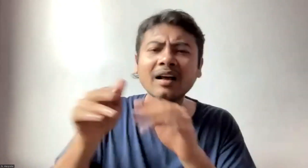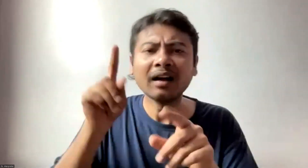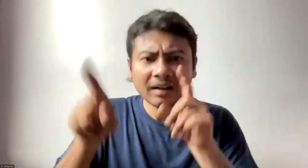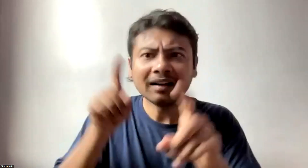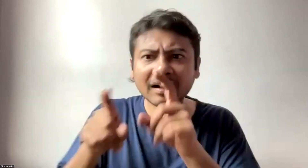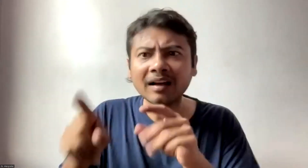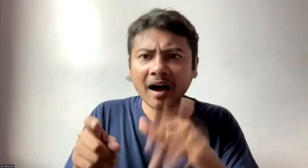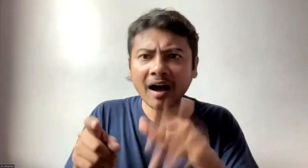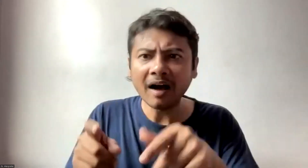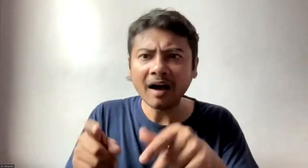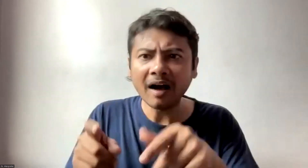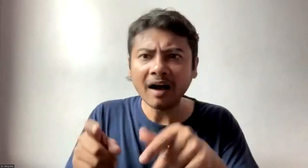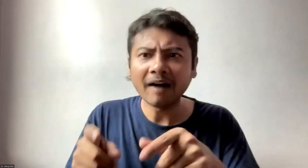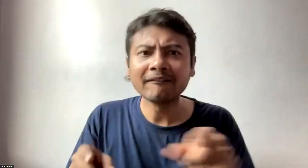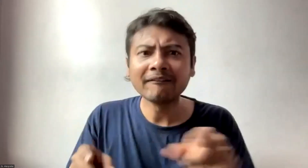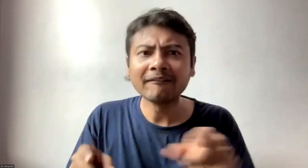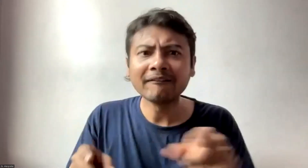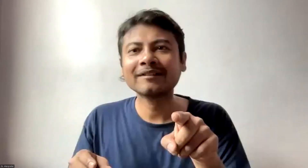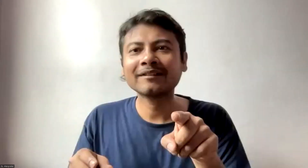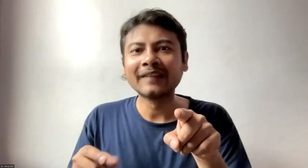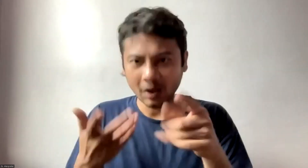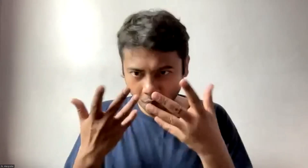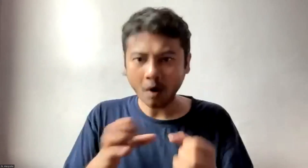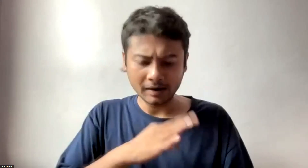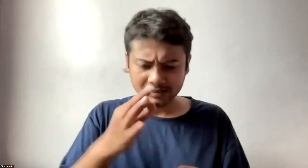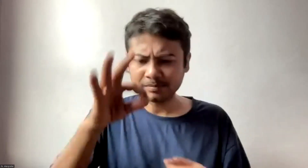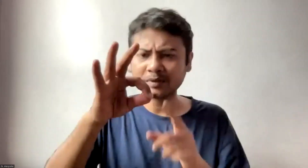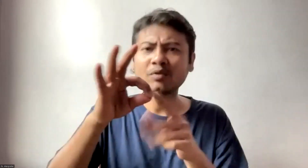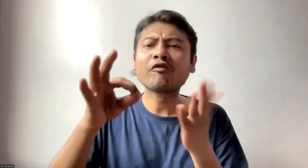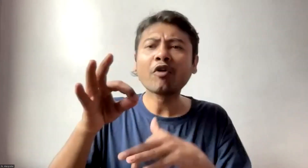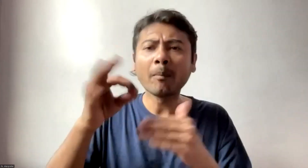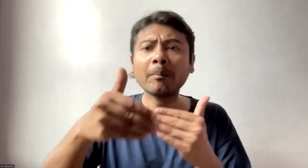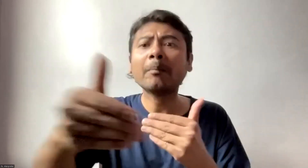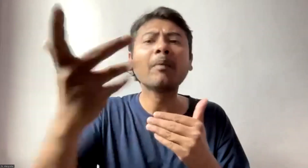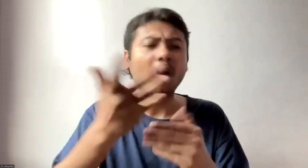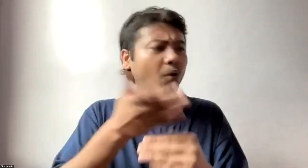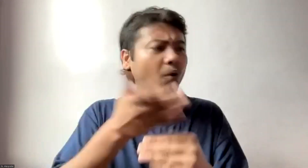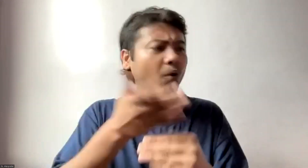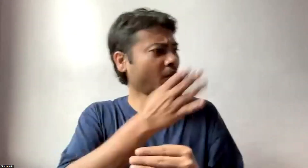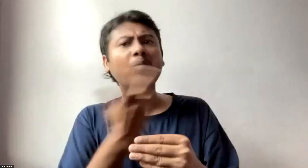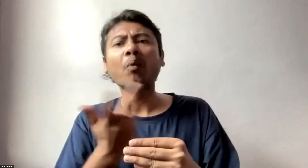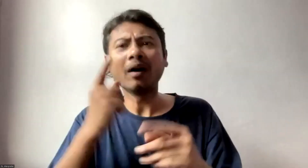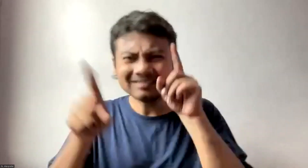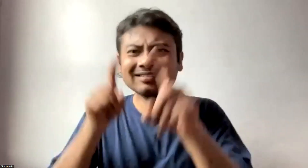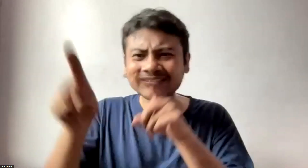not want to know about God. They do not have any desire because they are completely satisfied.